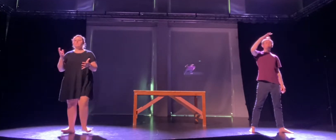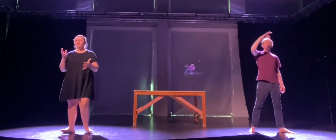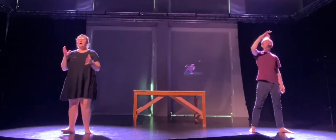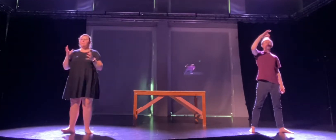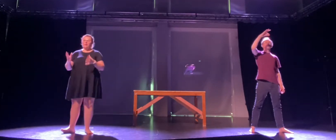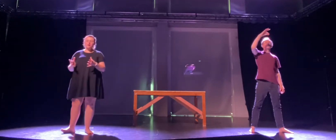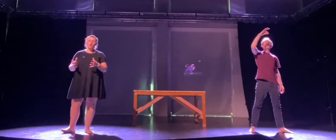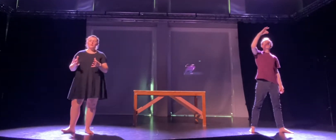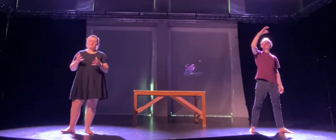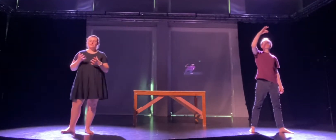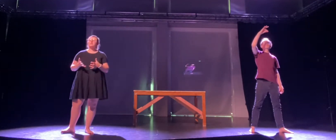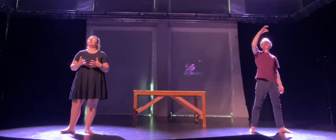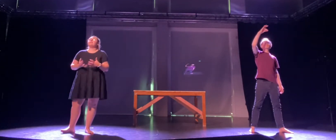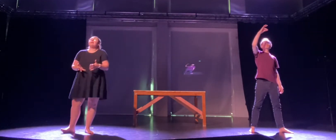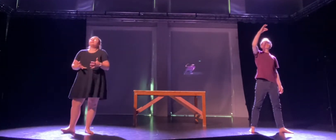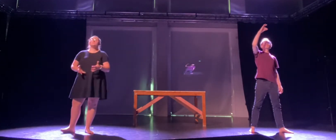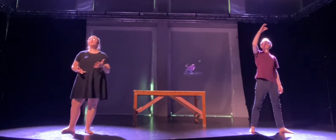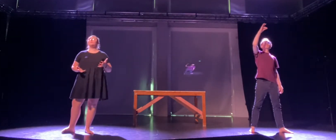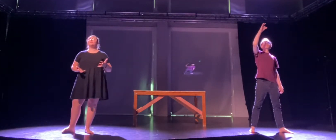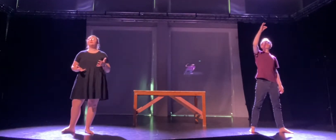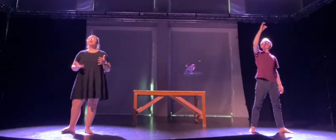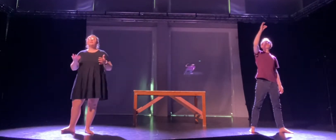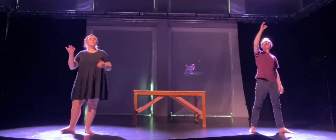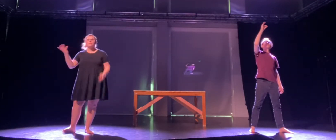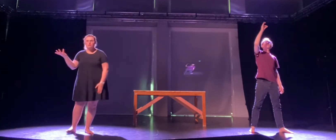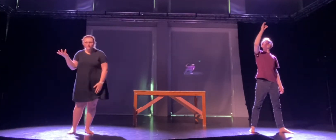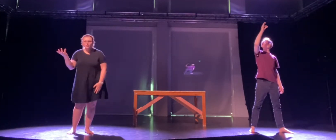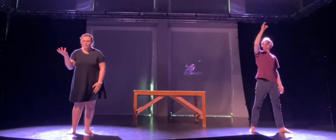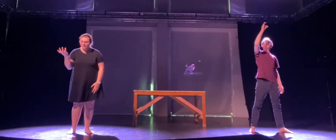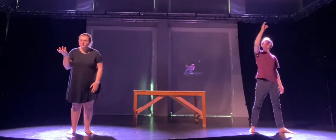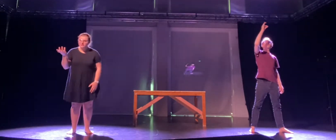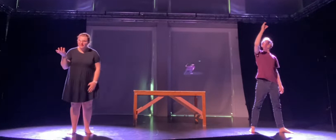A black hole has such a large warp that not even light will be able to escape it.